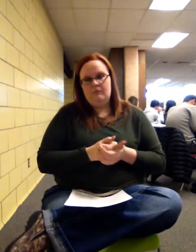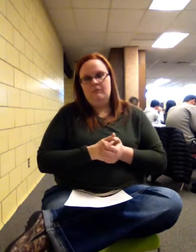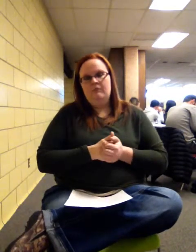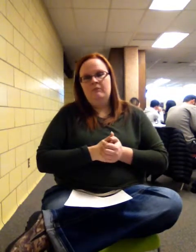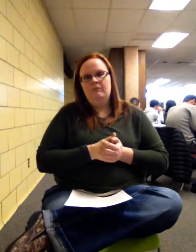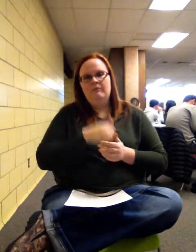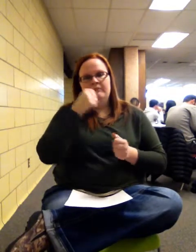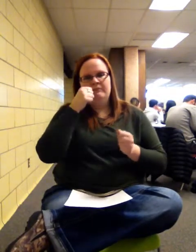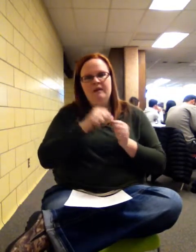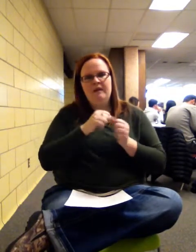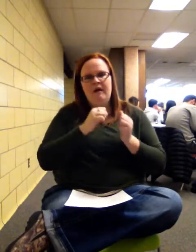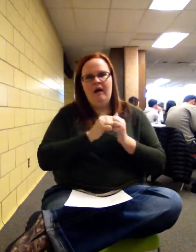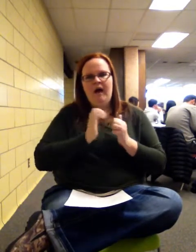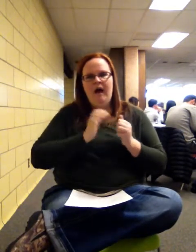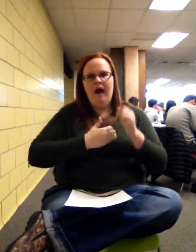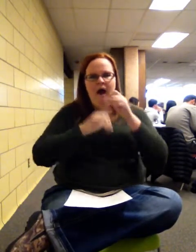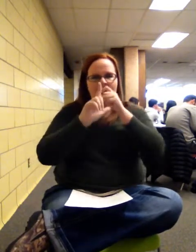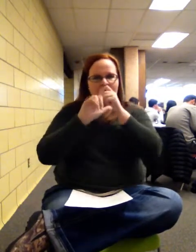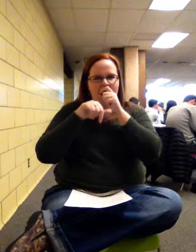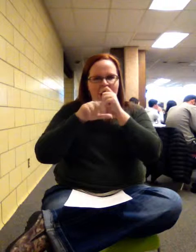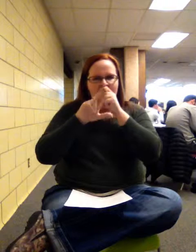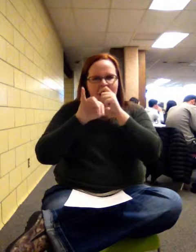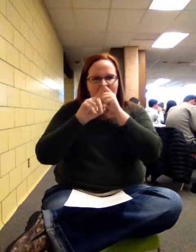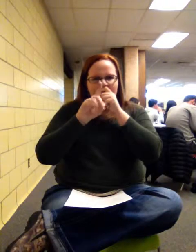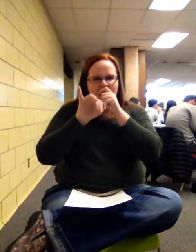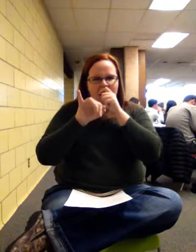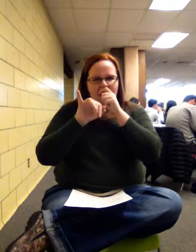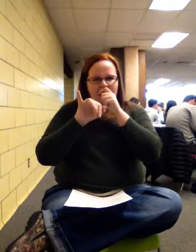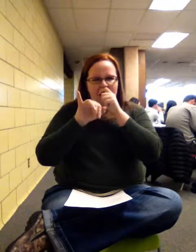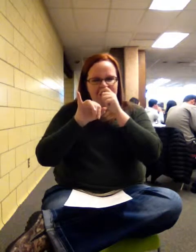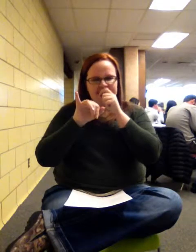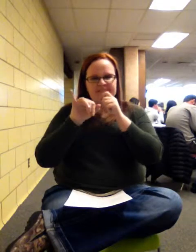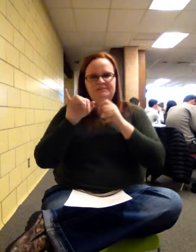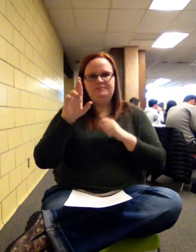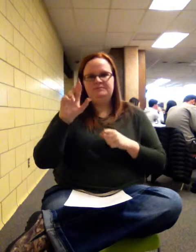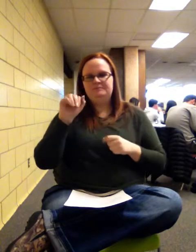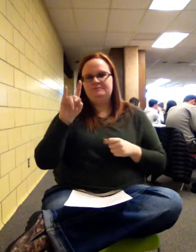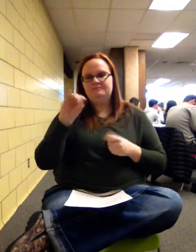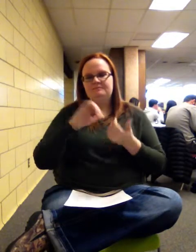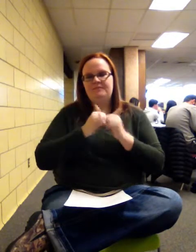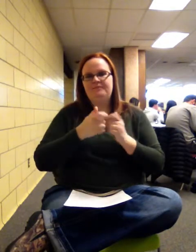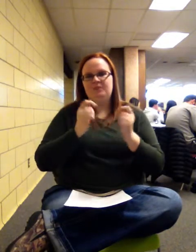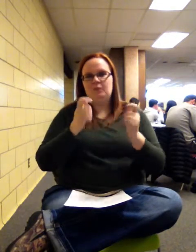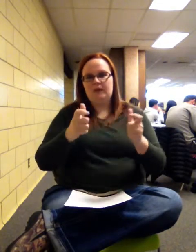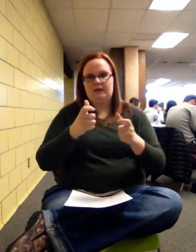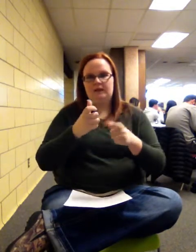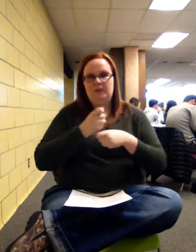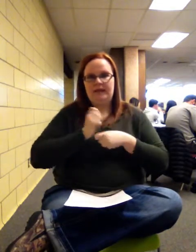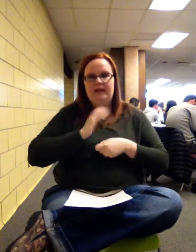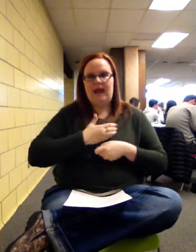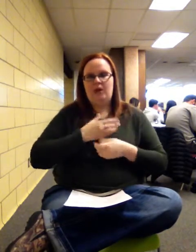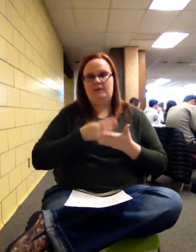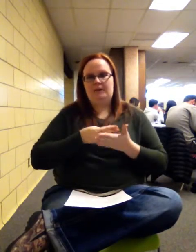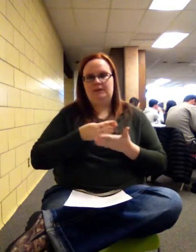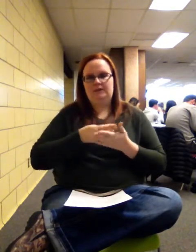Remember with our liquidity ratios, that was how quickly we were going to get our cash so that we could pay our own bills? This is kind of